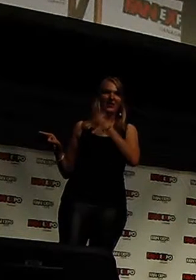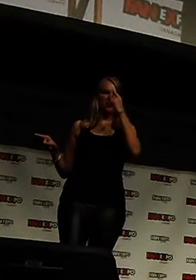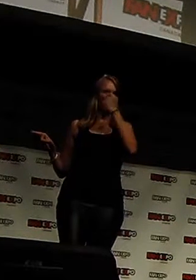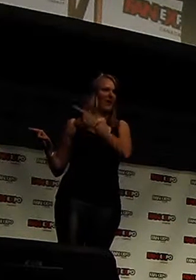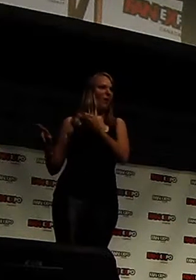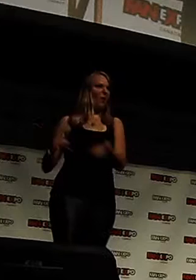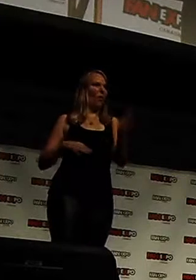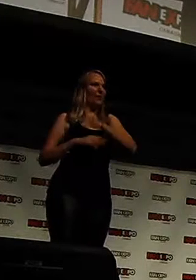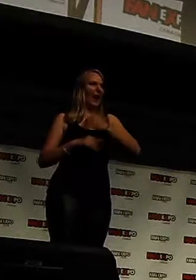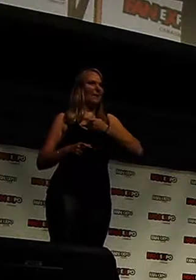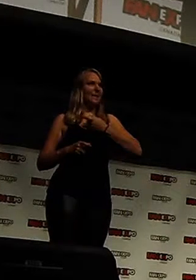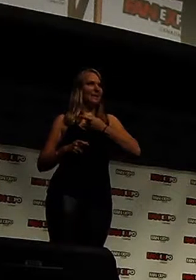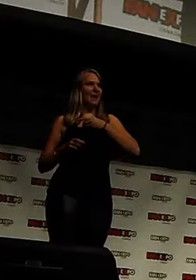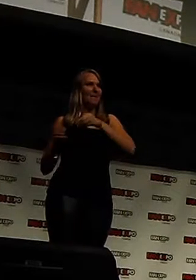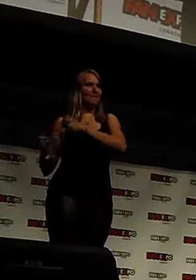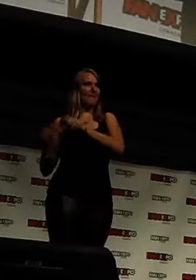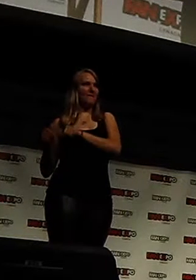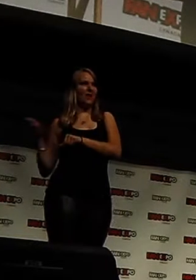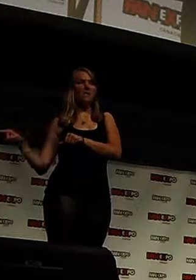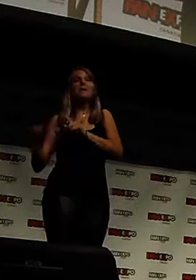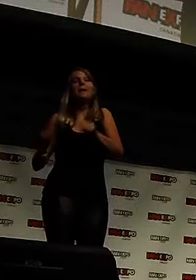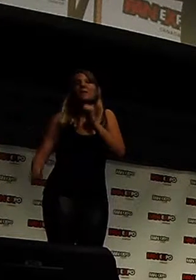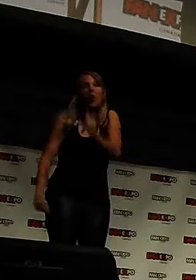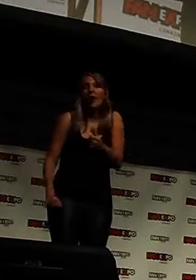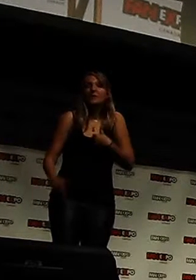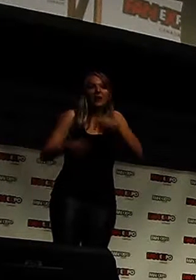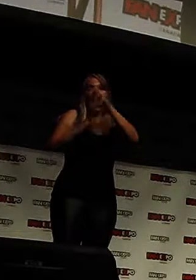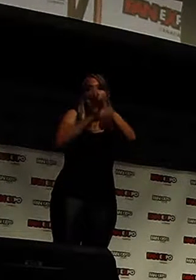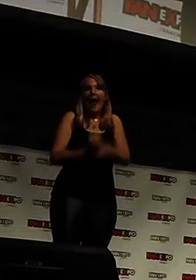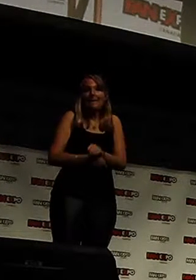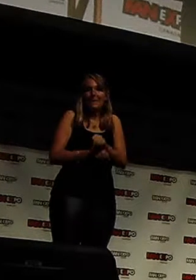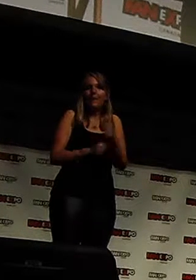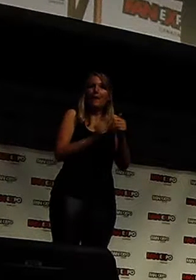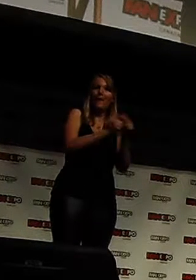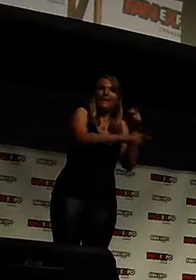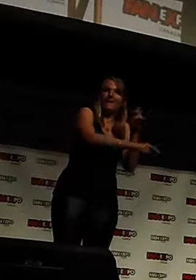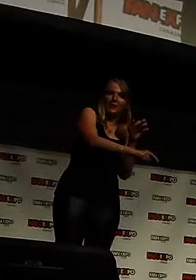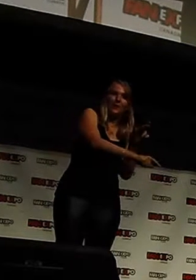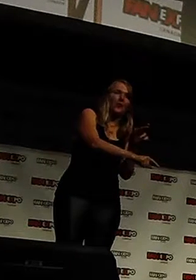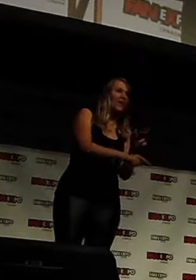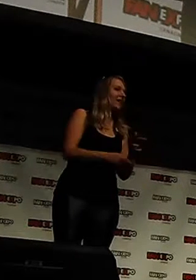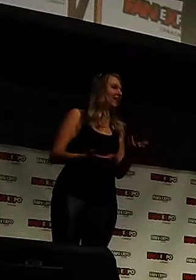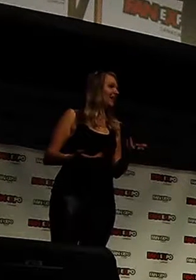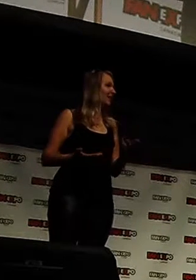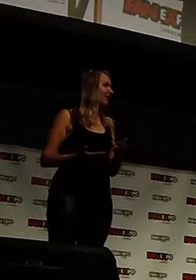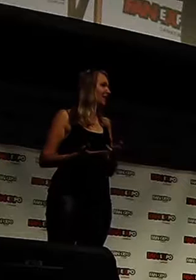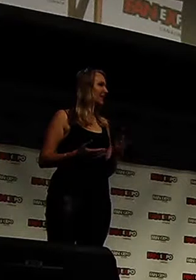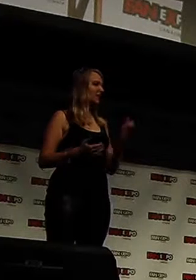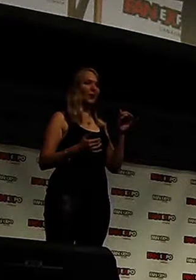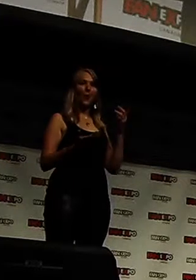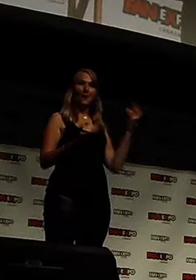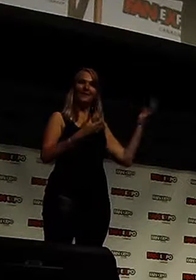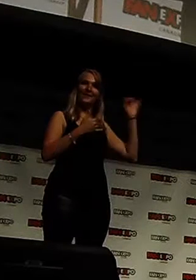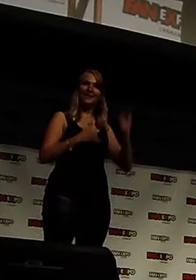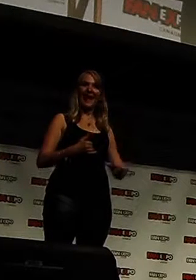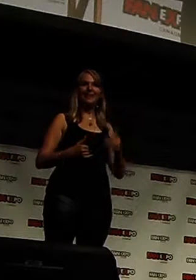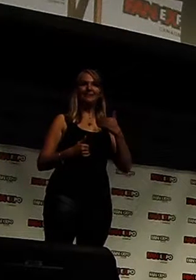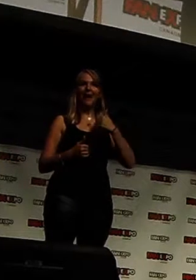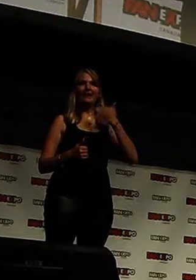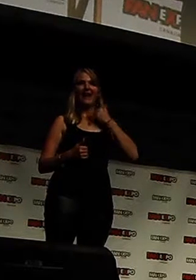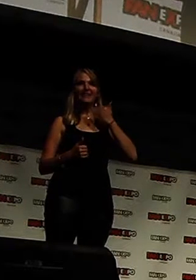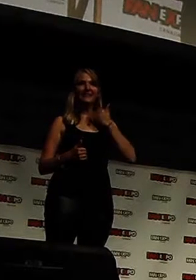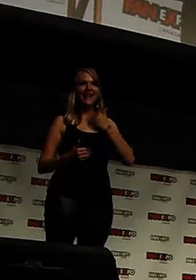making fun of her. Which I wasn't, it's just habit, I suppose. So, this is my Scottish accent.